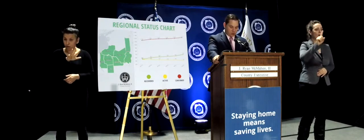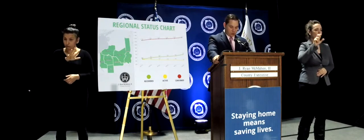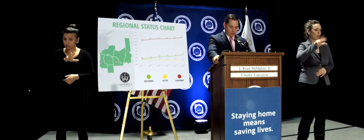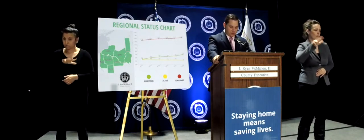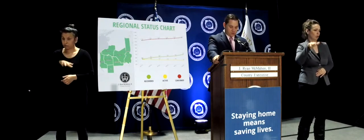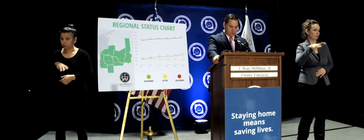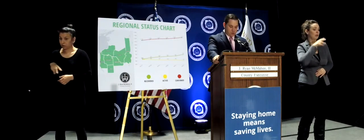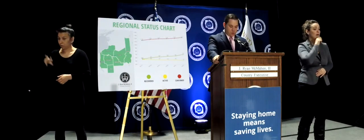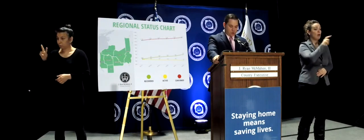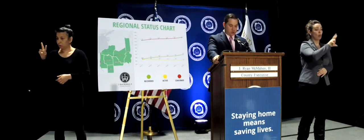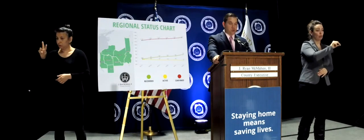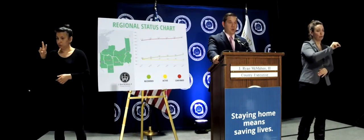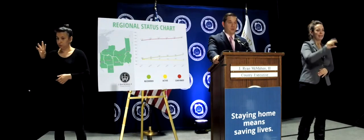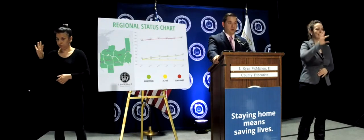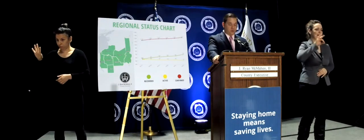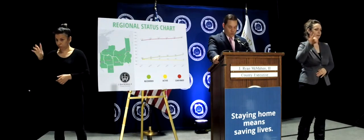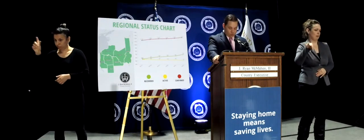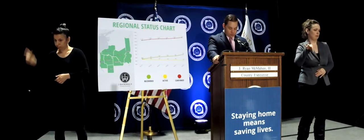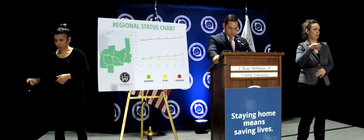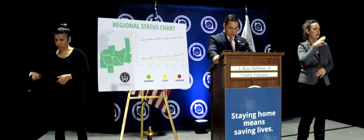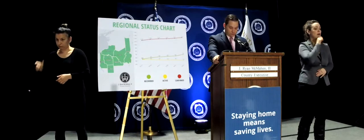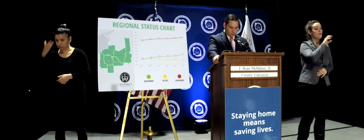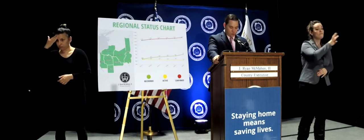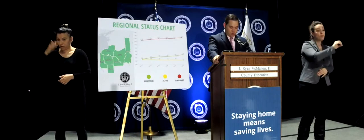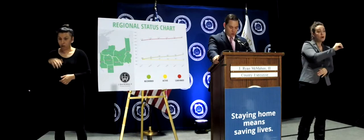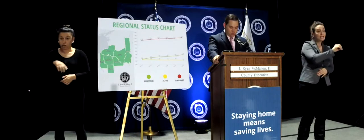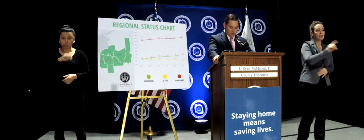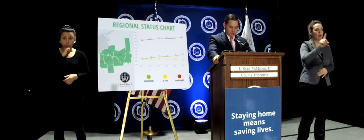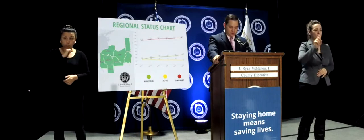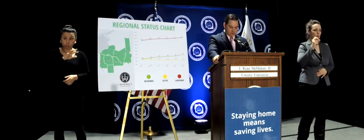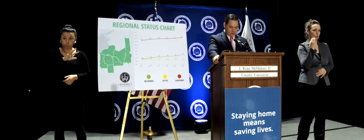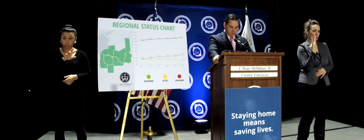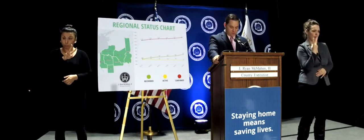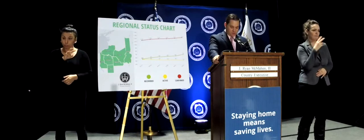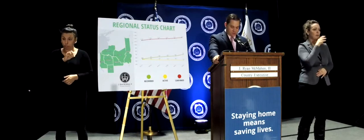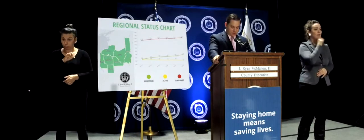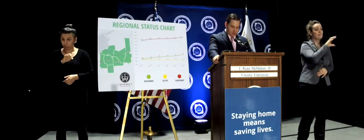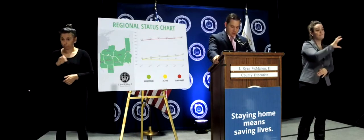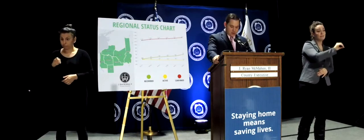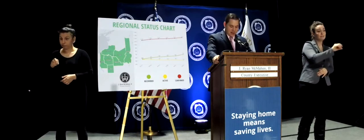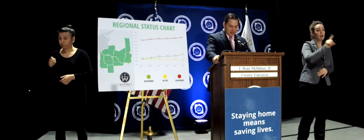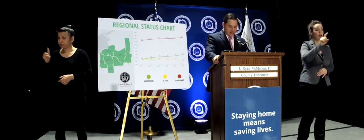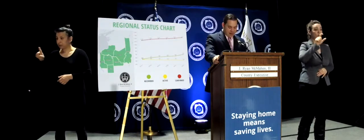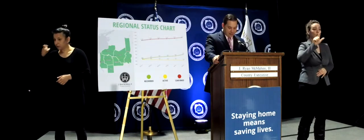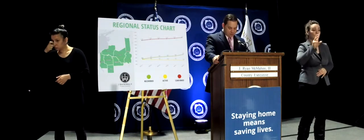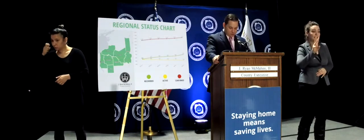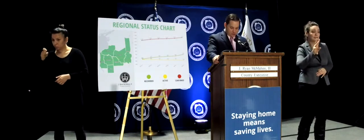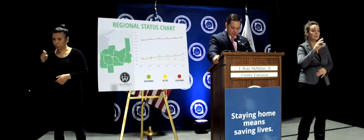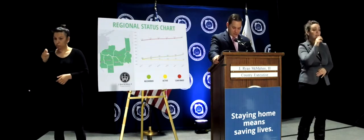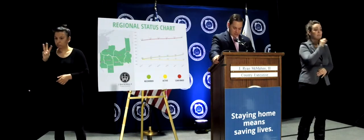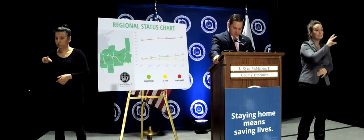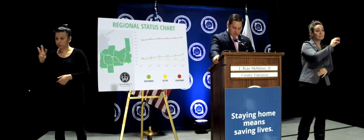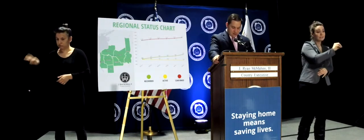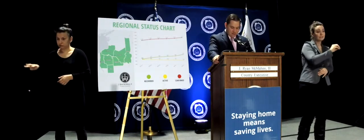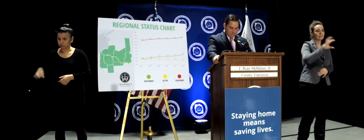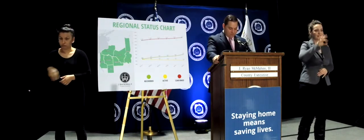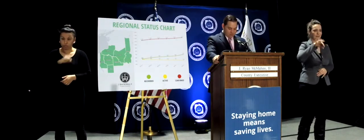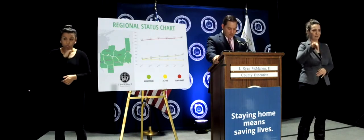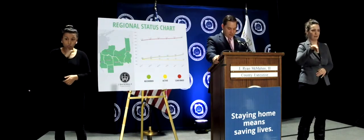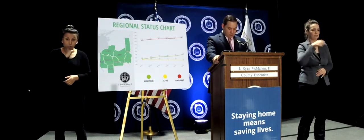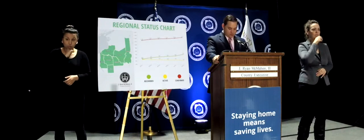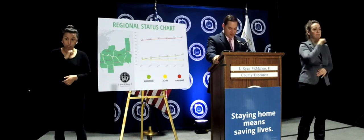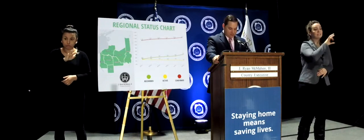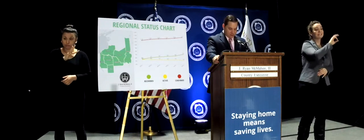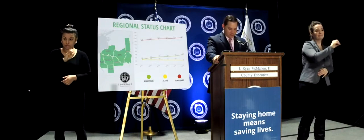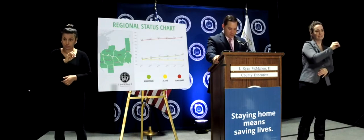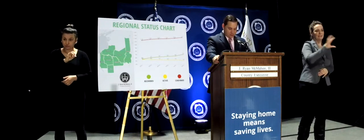99 in their 30s, 112 in their 40s, 126 in their 50s, 99 in their 60s,